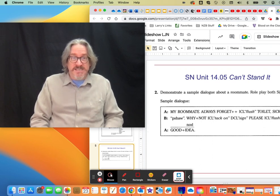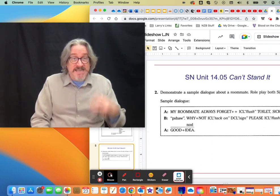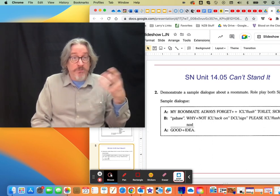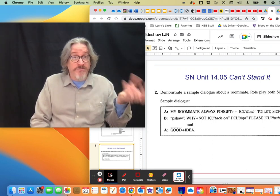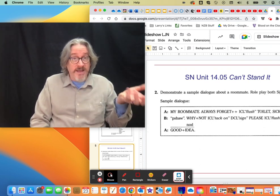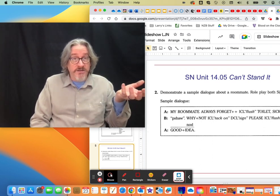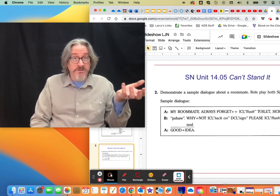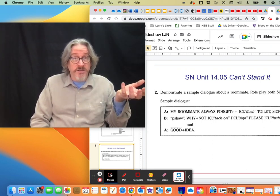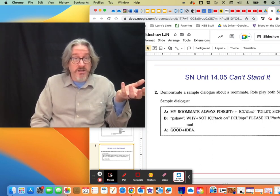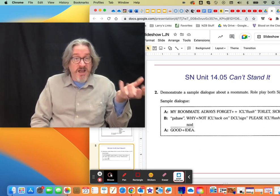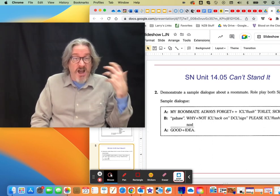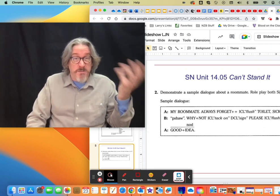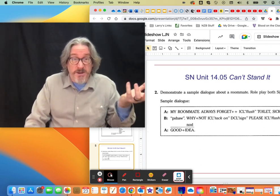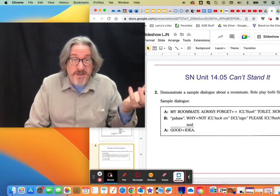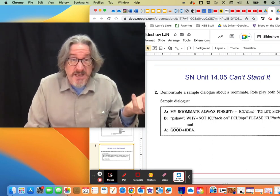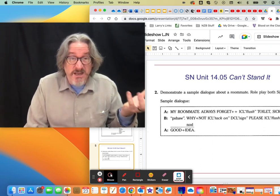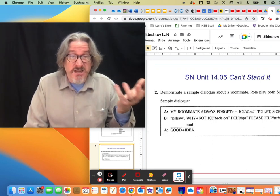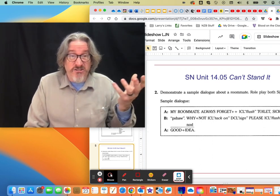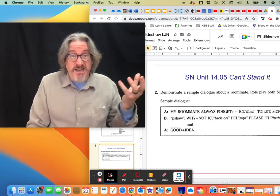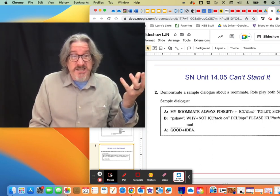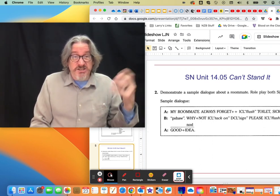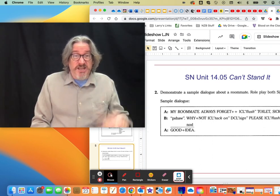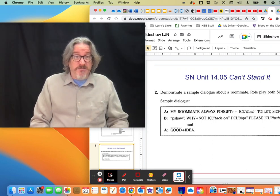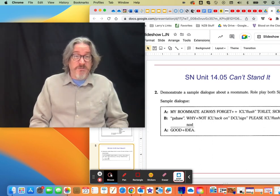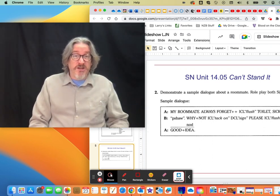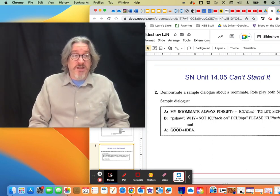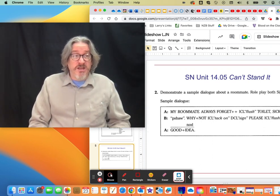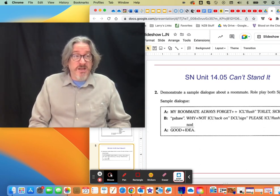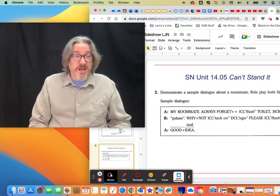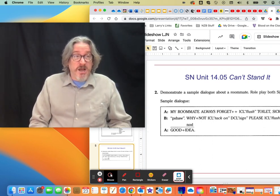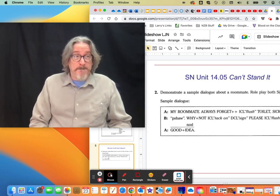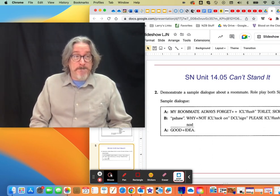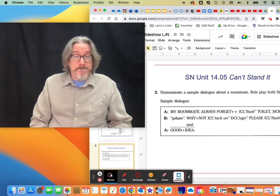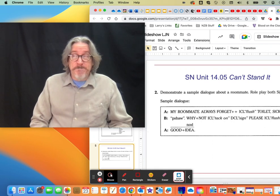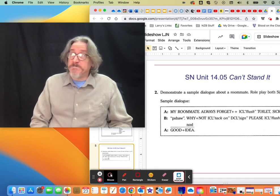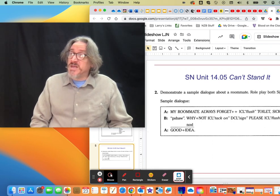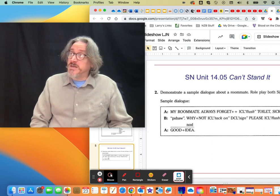use a sound effect, onomatopoeia, right? To like,